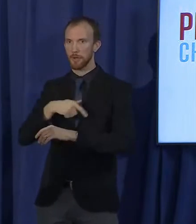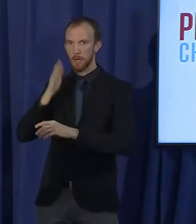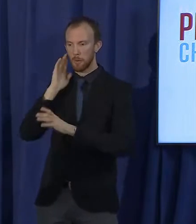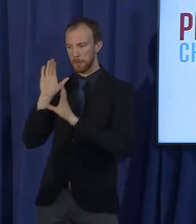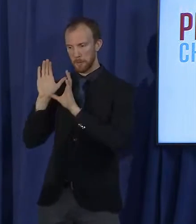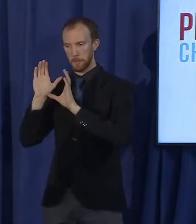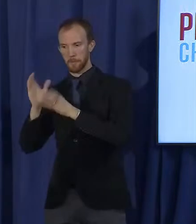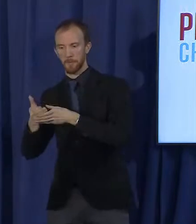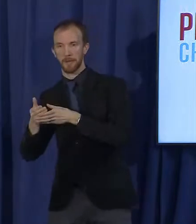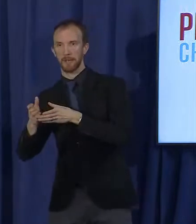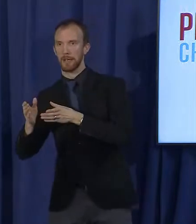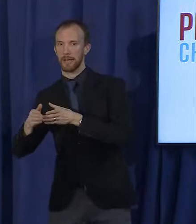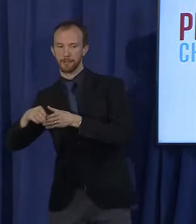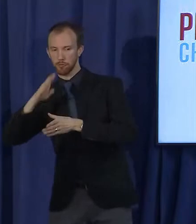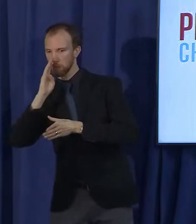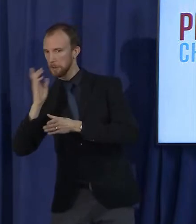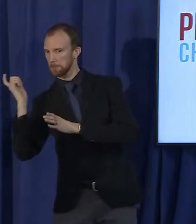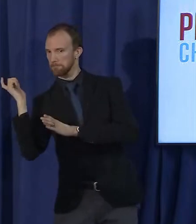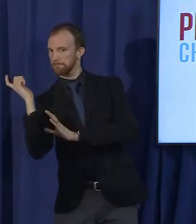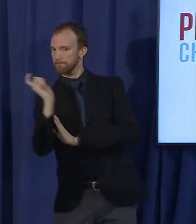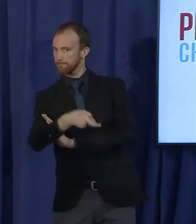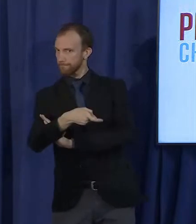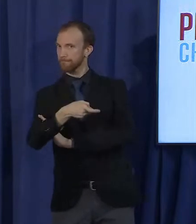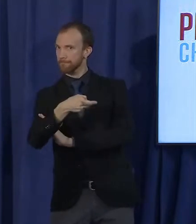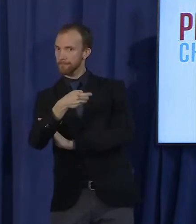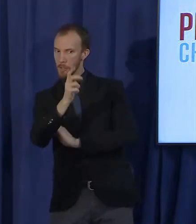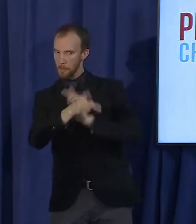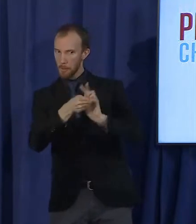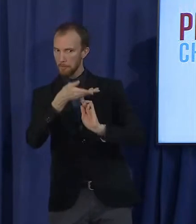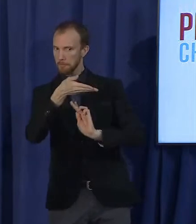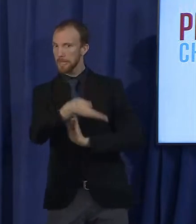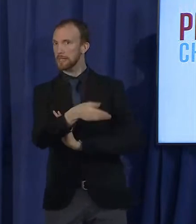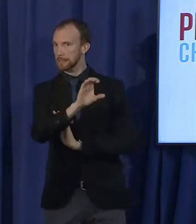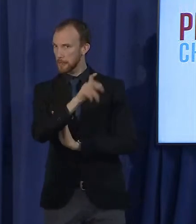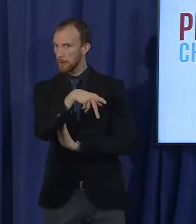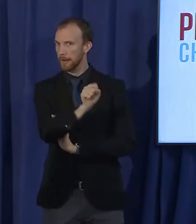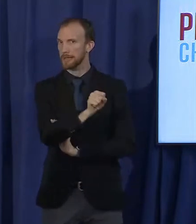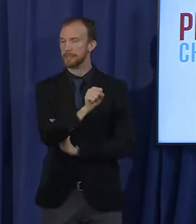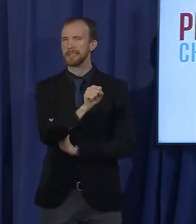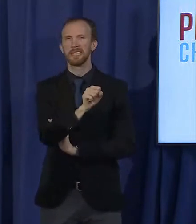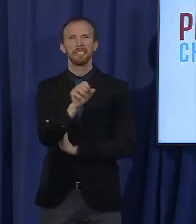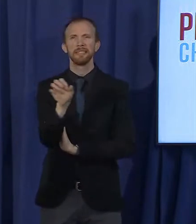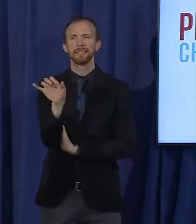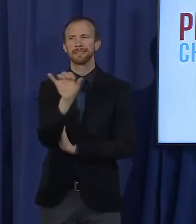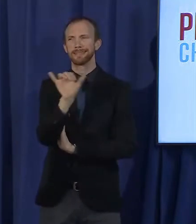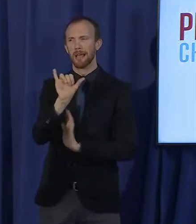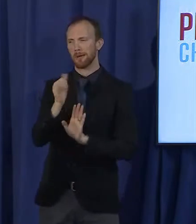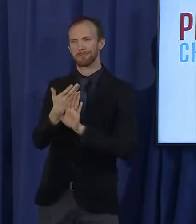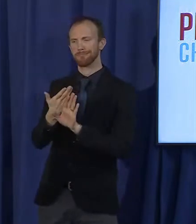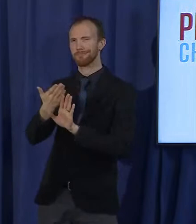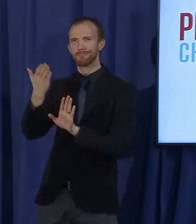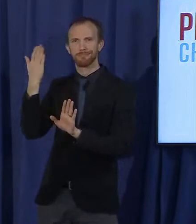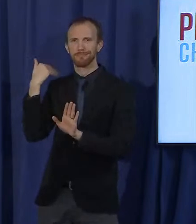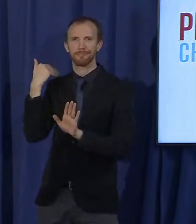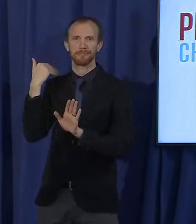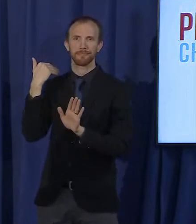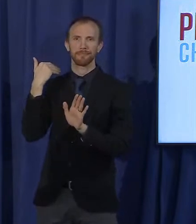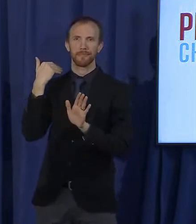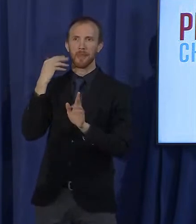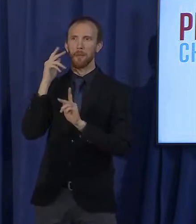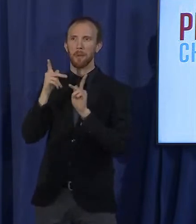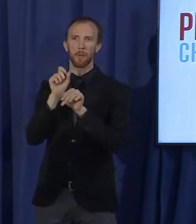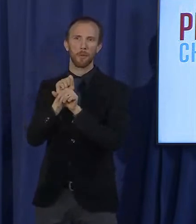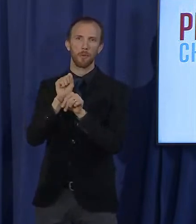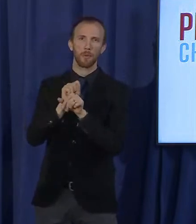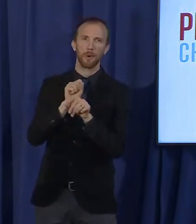to the educators who work for CPS, just as we direct a dedicated stream to the educators